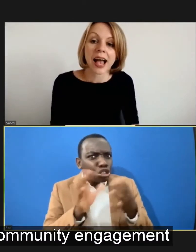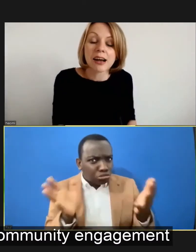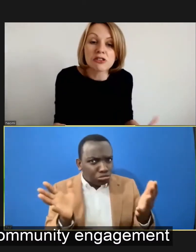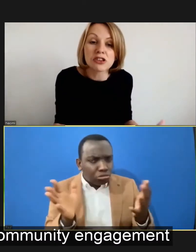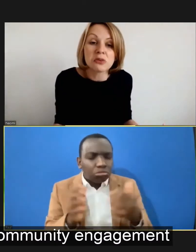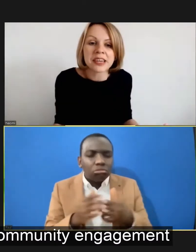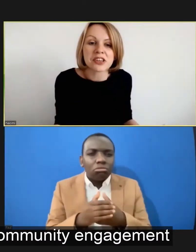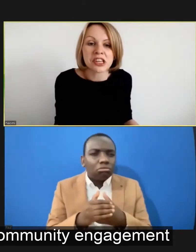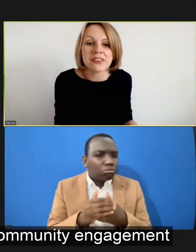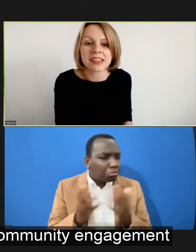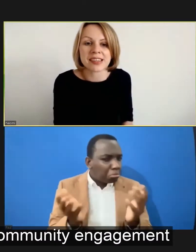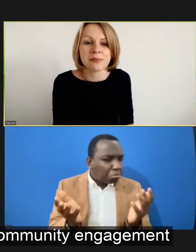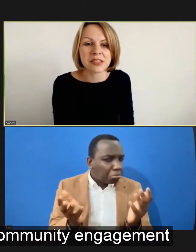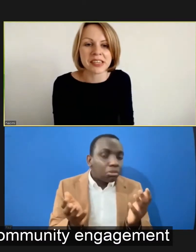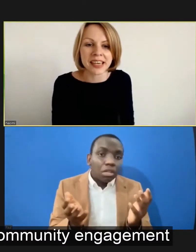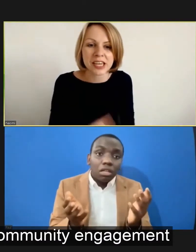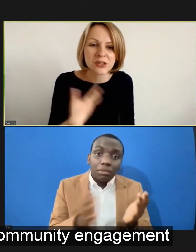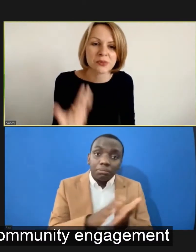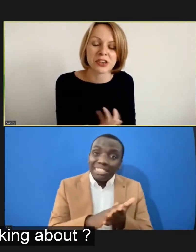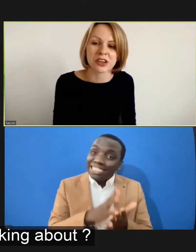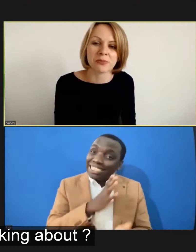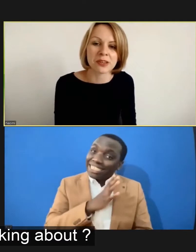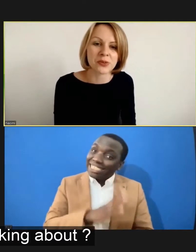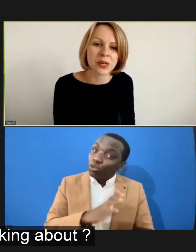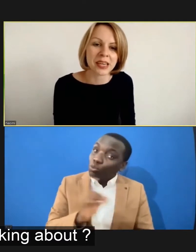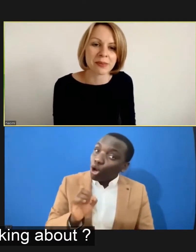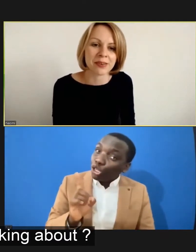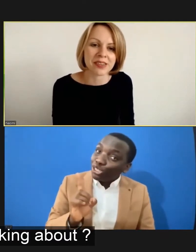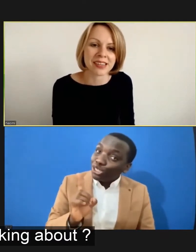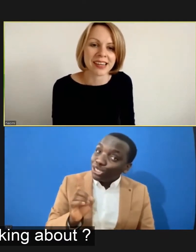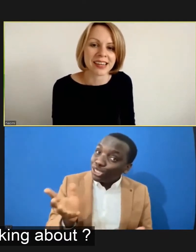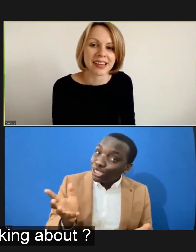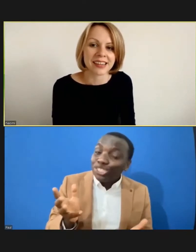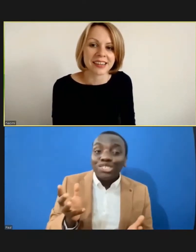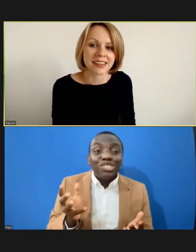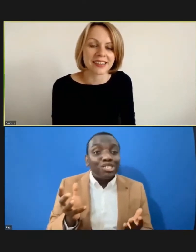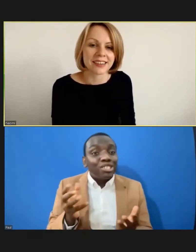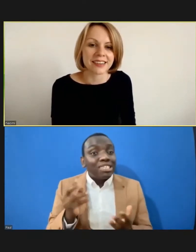how do we achieve this community engagement which I've been talking about?